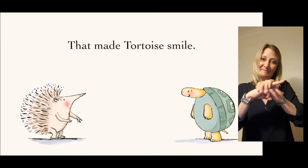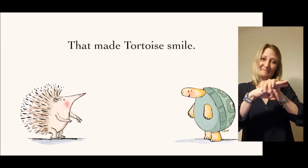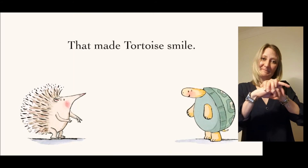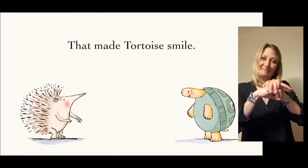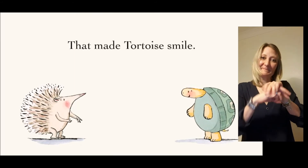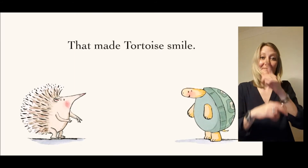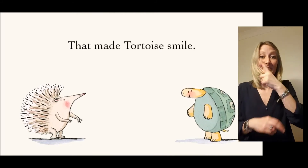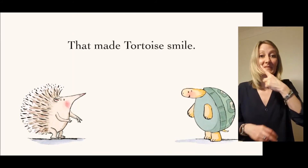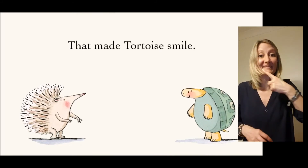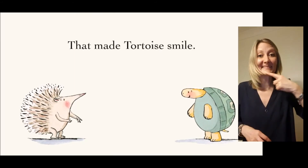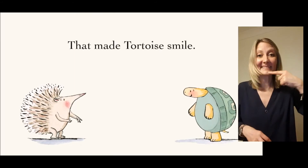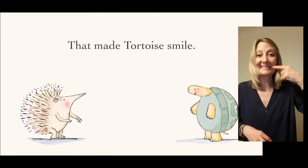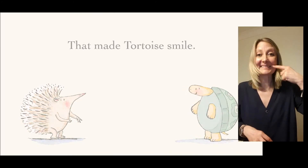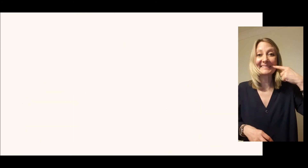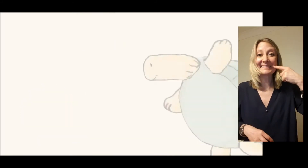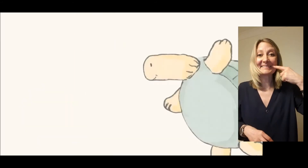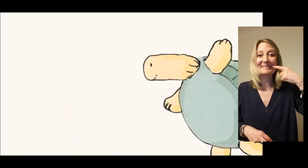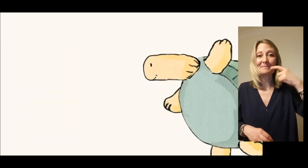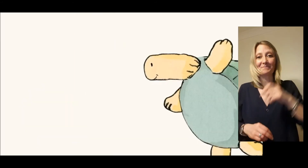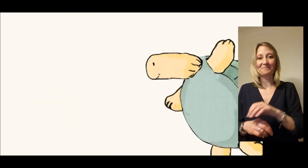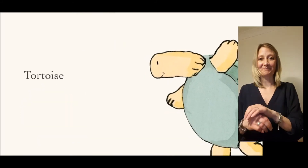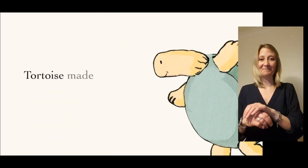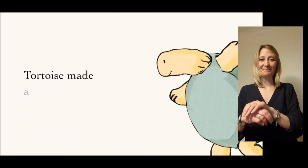That made Tortoise smile.